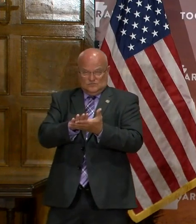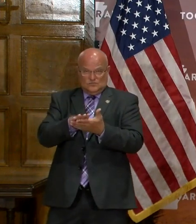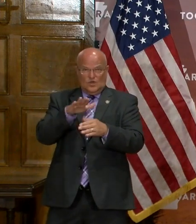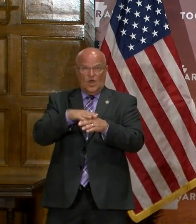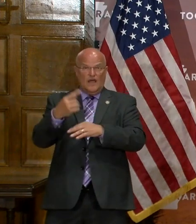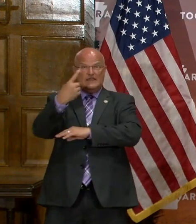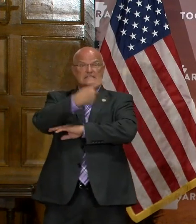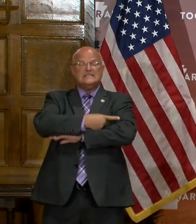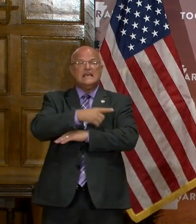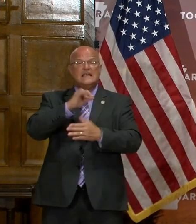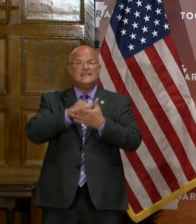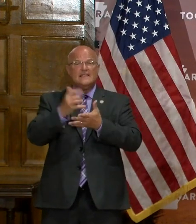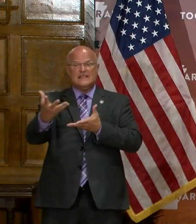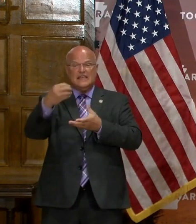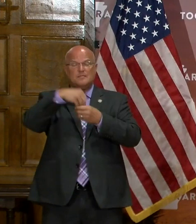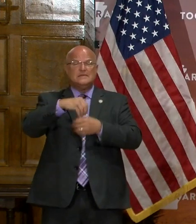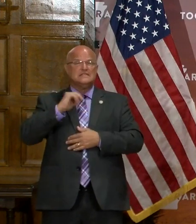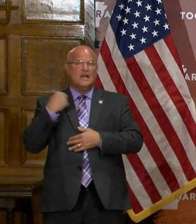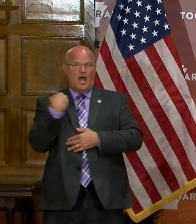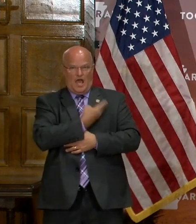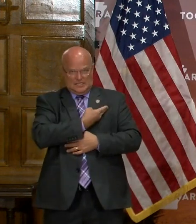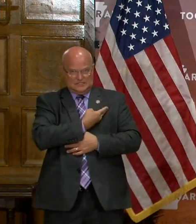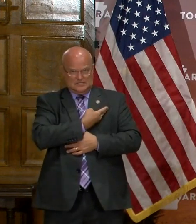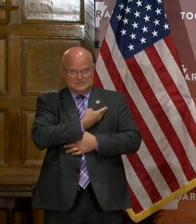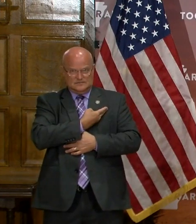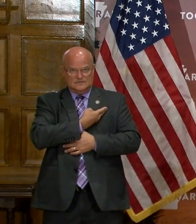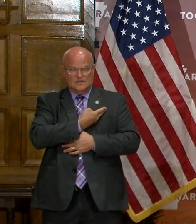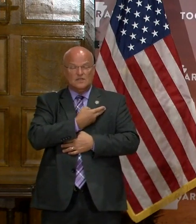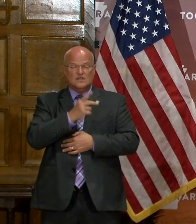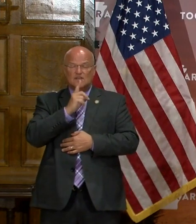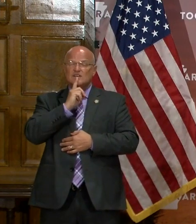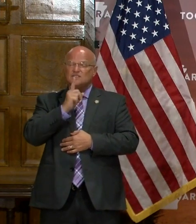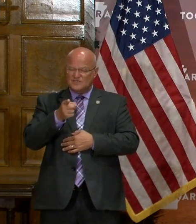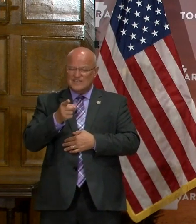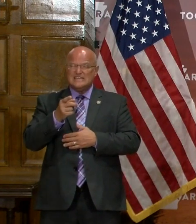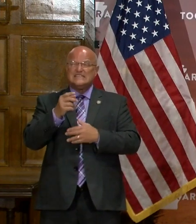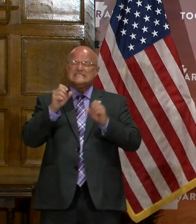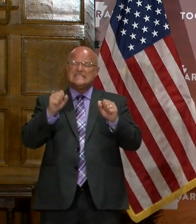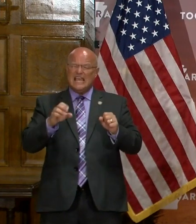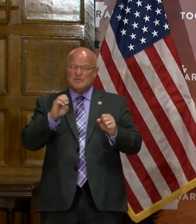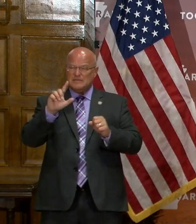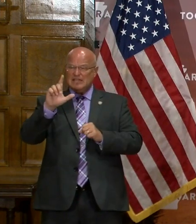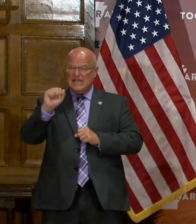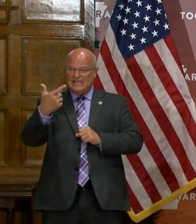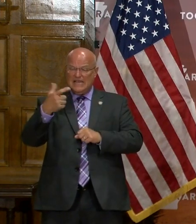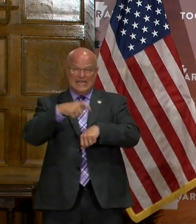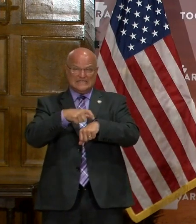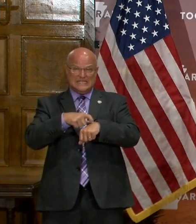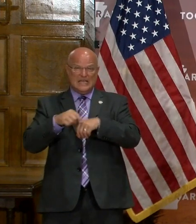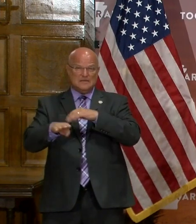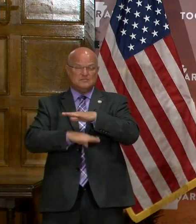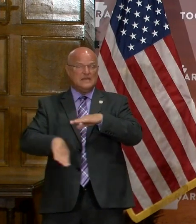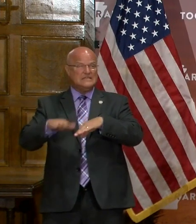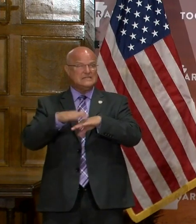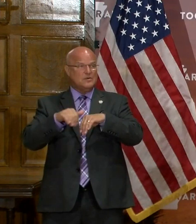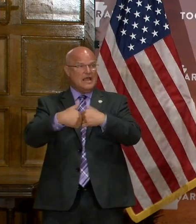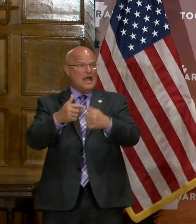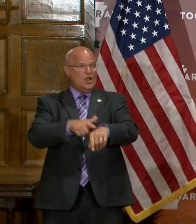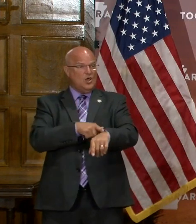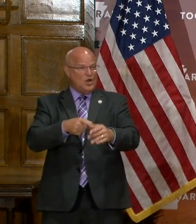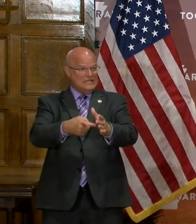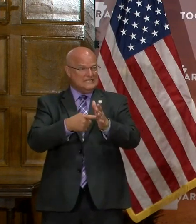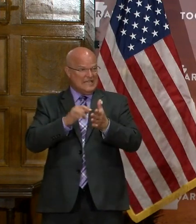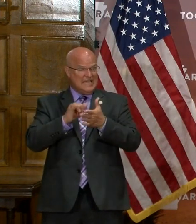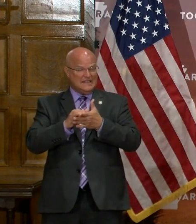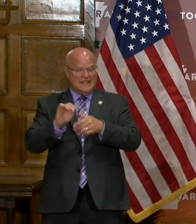those on the day that they come into us. And so there can be a lag time based upon how long it